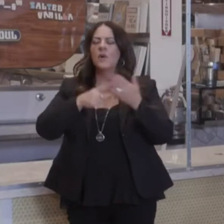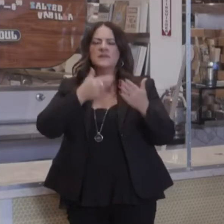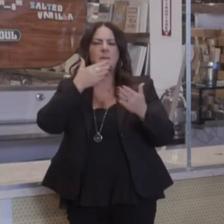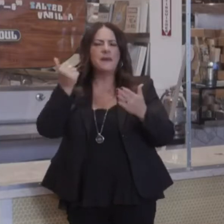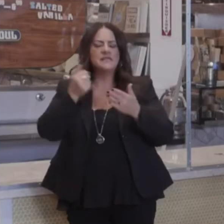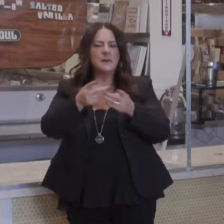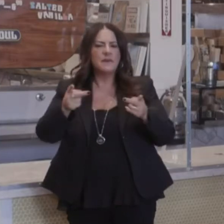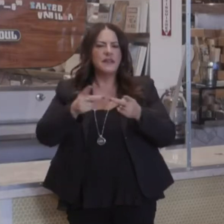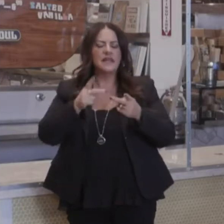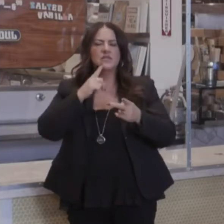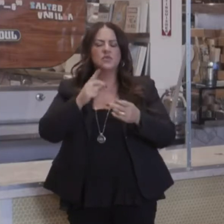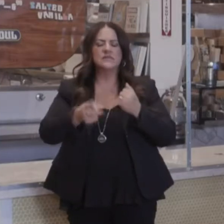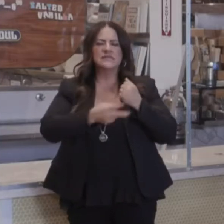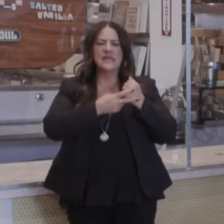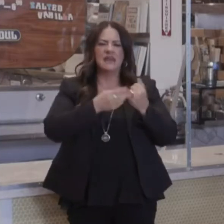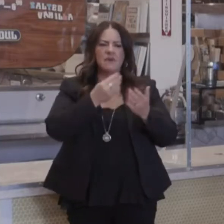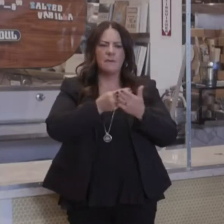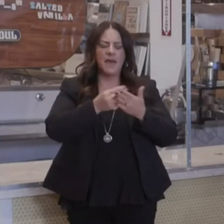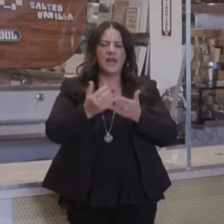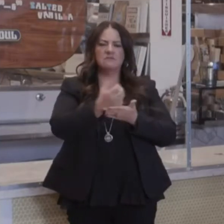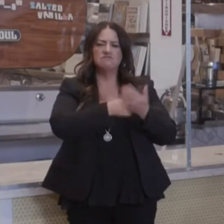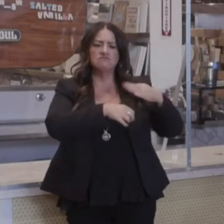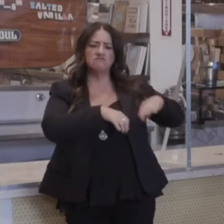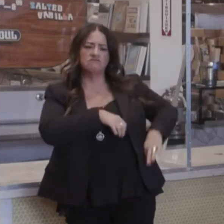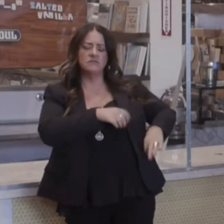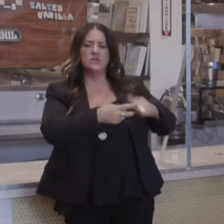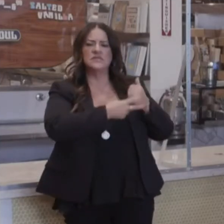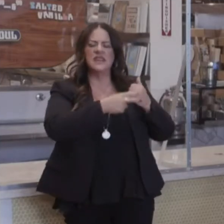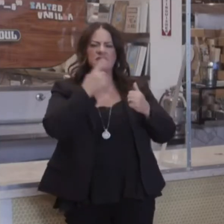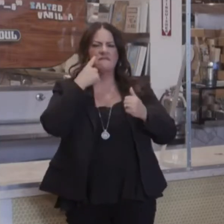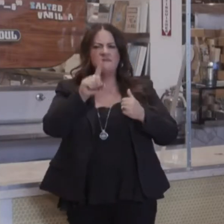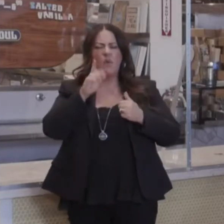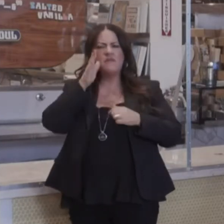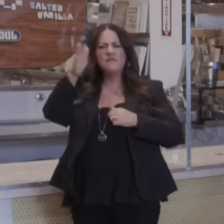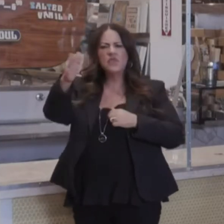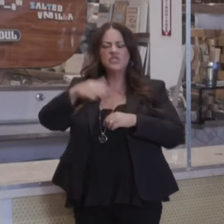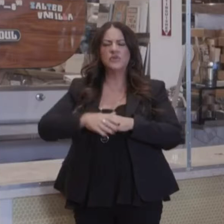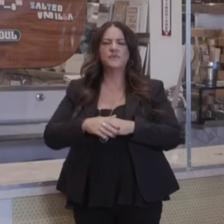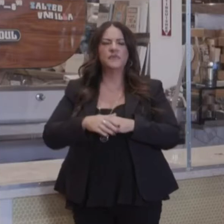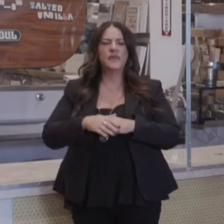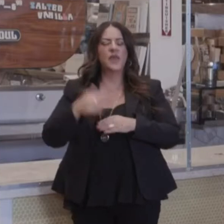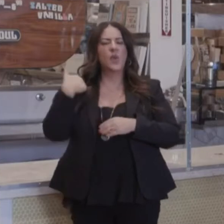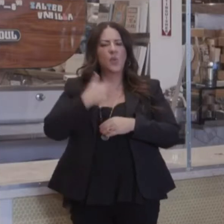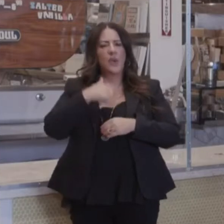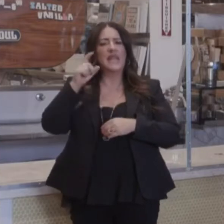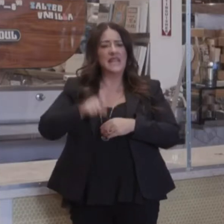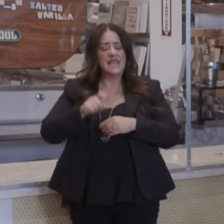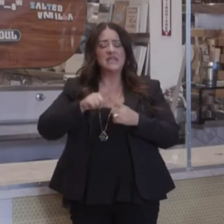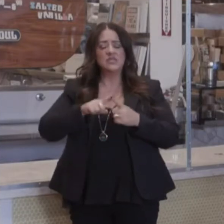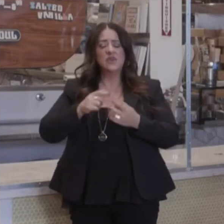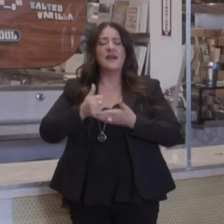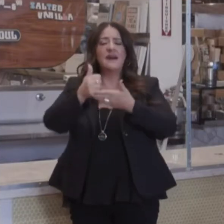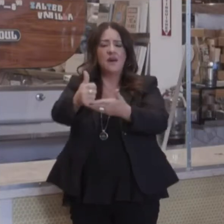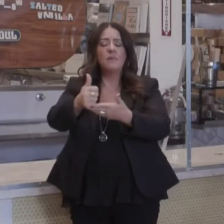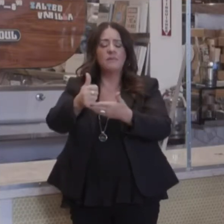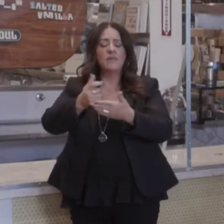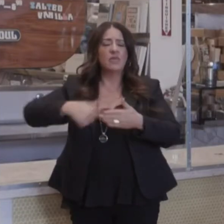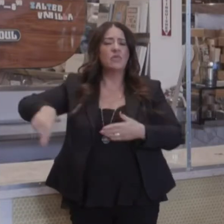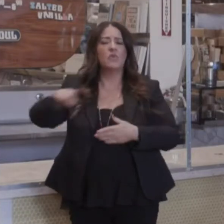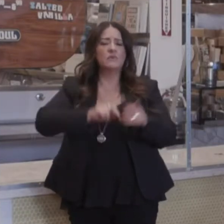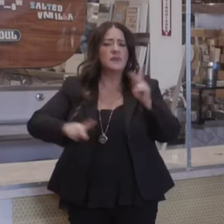California's darkest days. Hope in the form of financial relief to those struggling the most to make ends meet, and that's